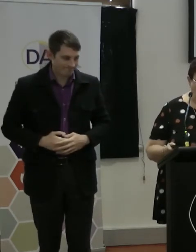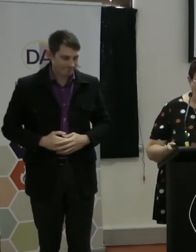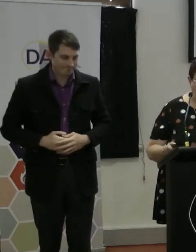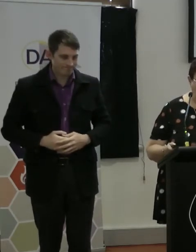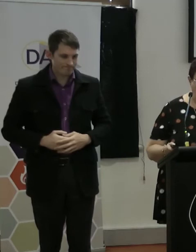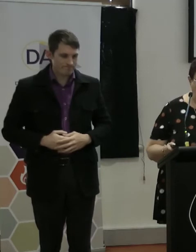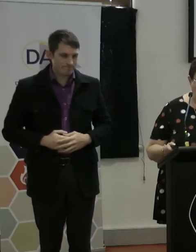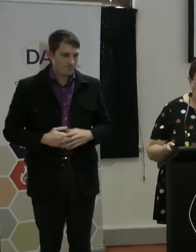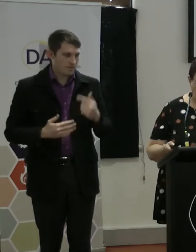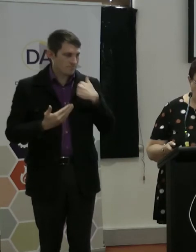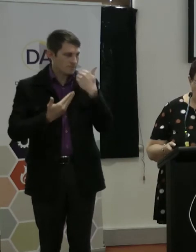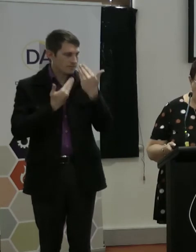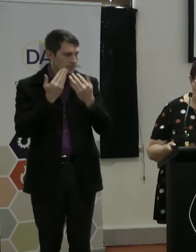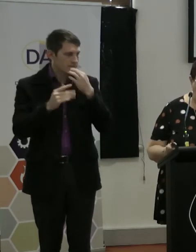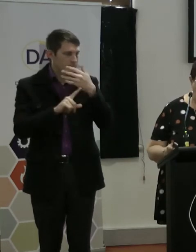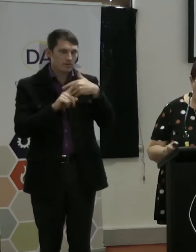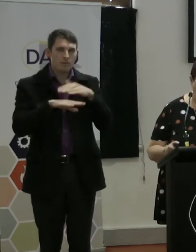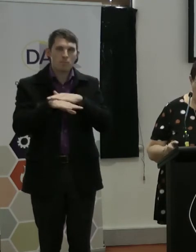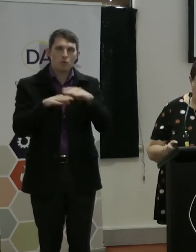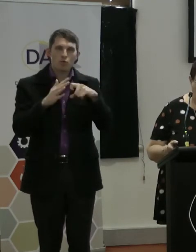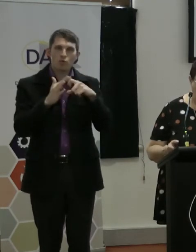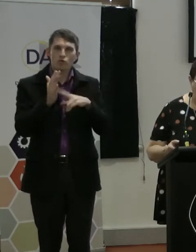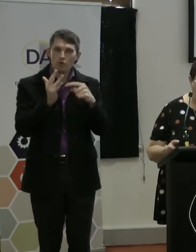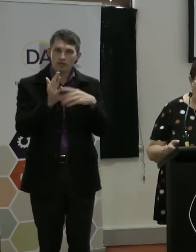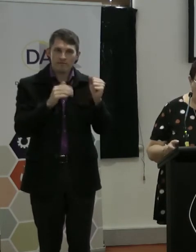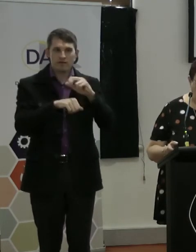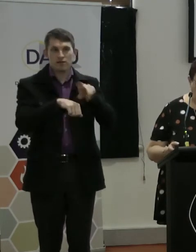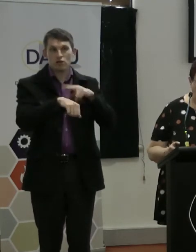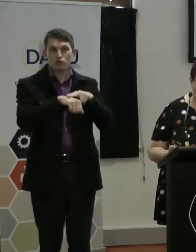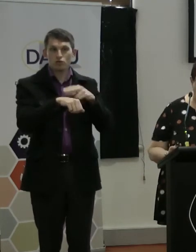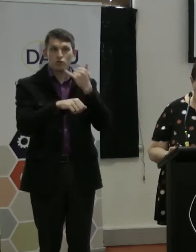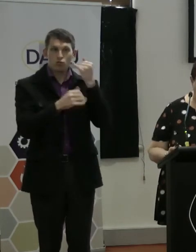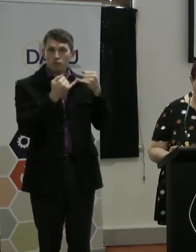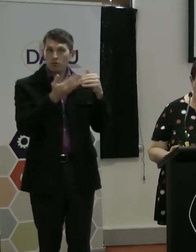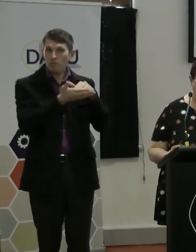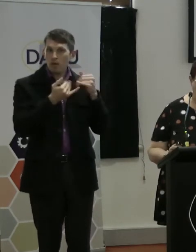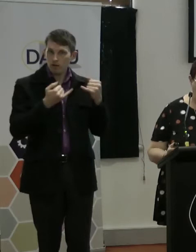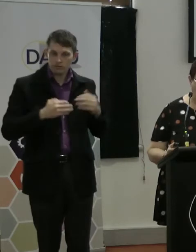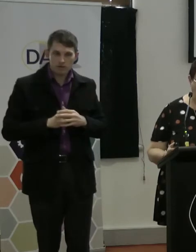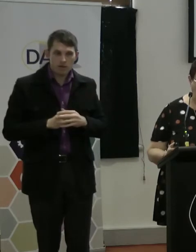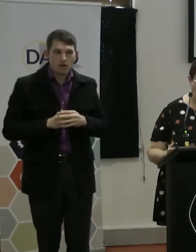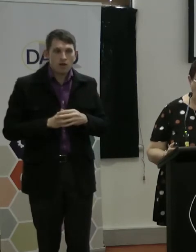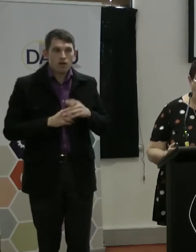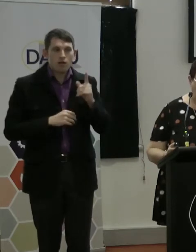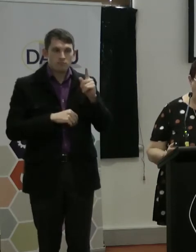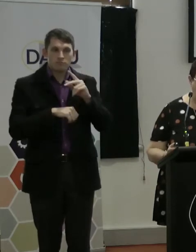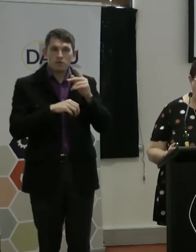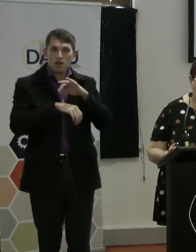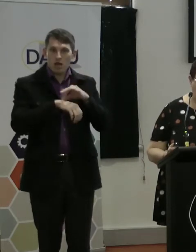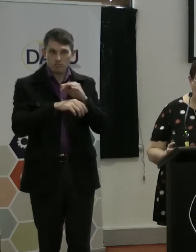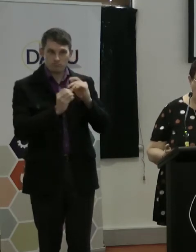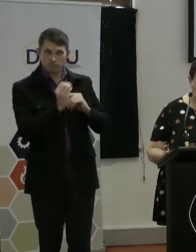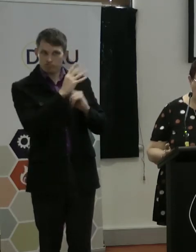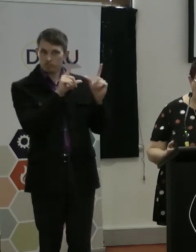Just a little bit about Blue Knot. They've got a national helpline. The operational hours are there behind me. There is a